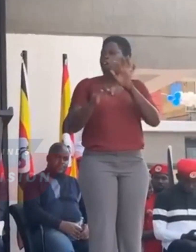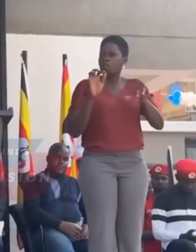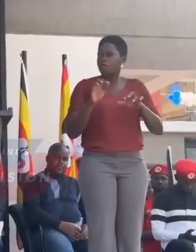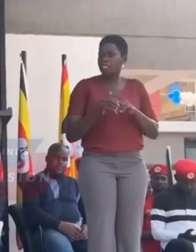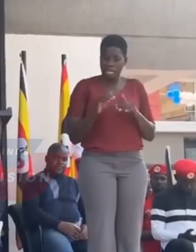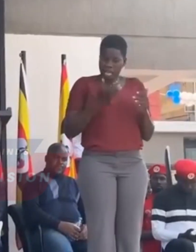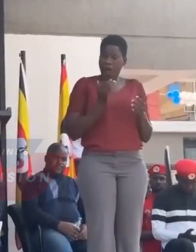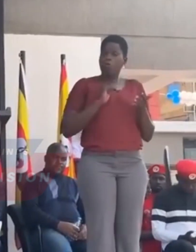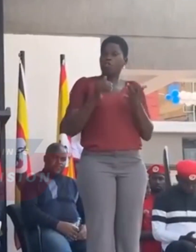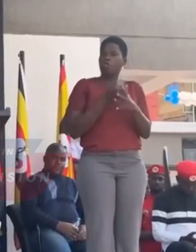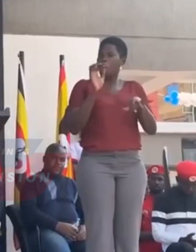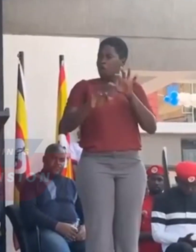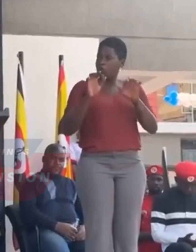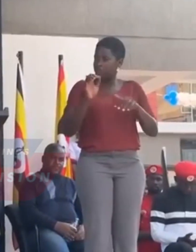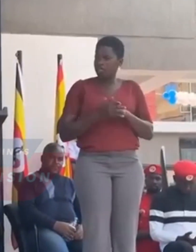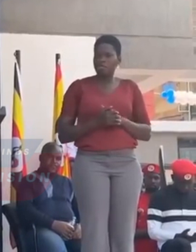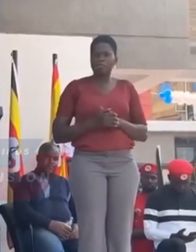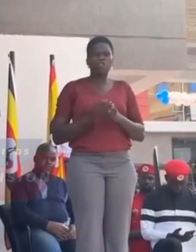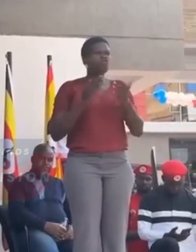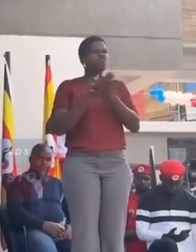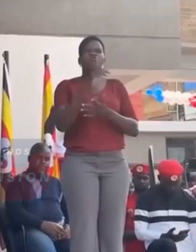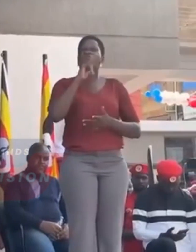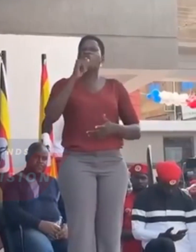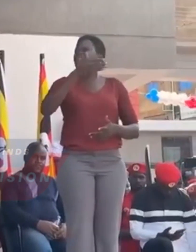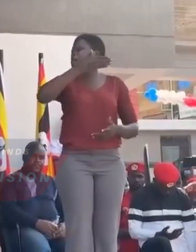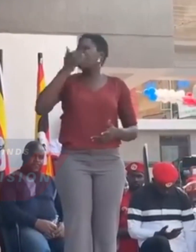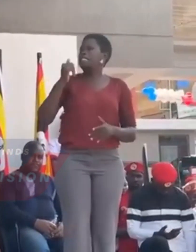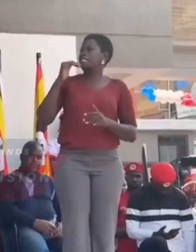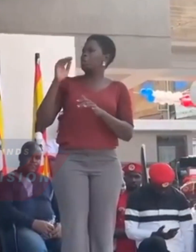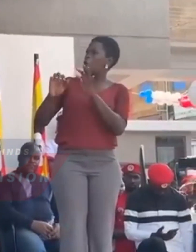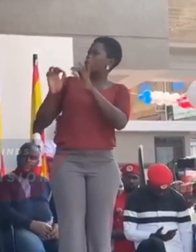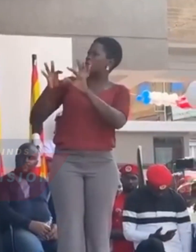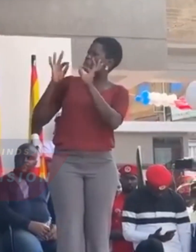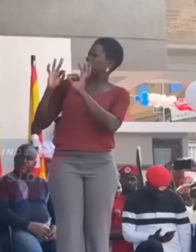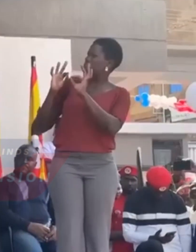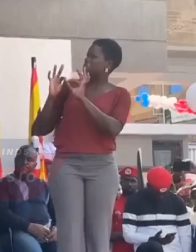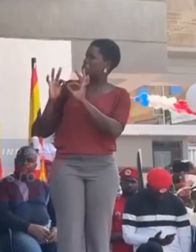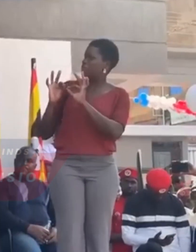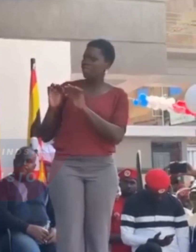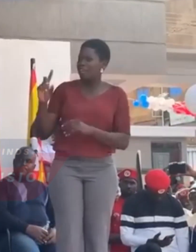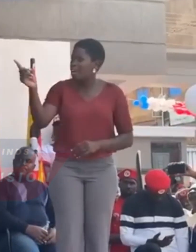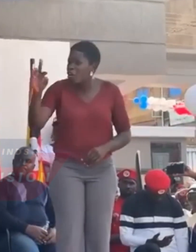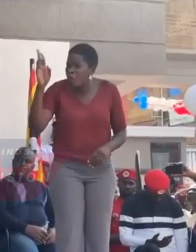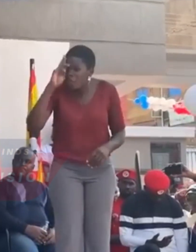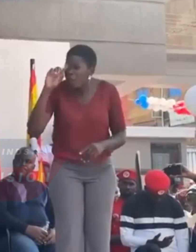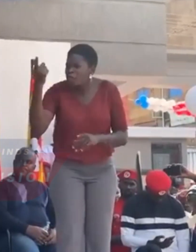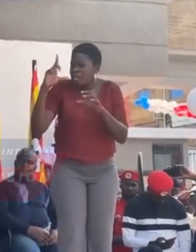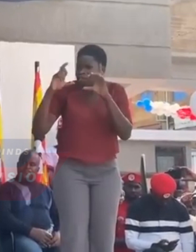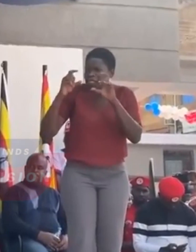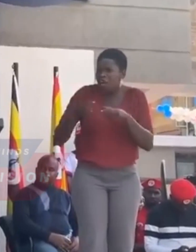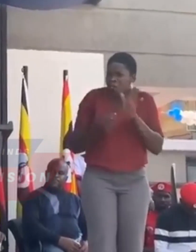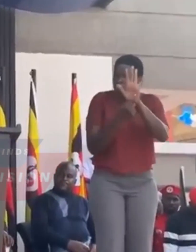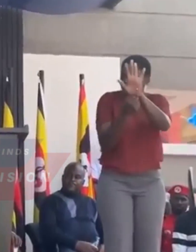this, our new headquarters, is certainly not the best headquarters. Mwena mwala vechifana nchituwasa